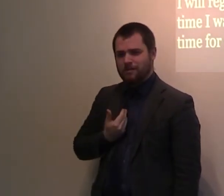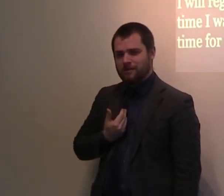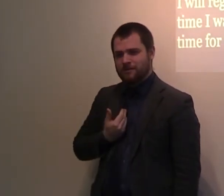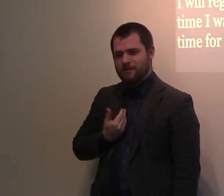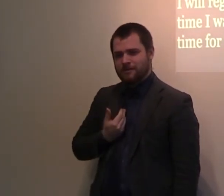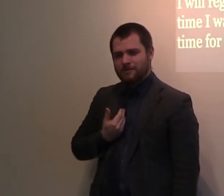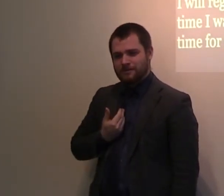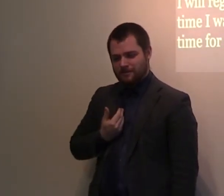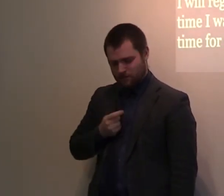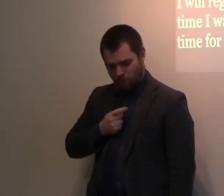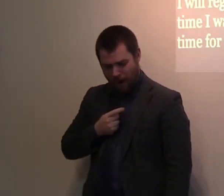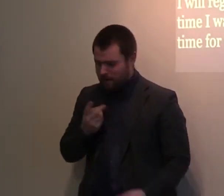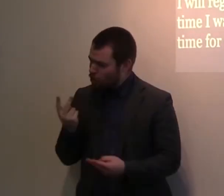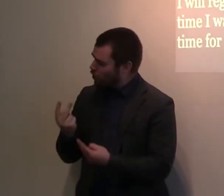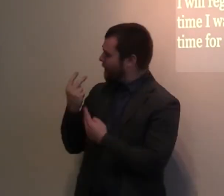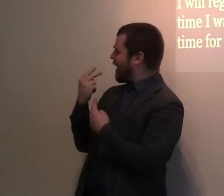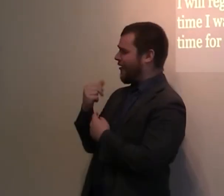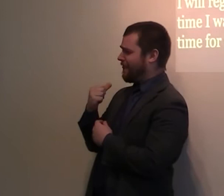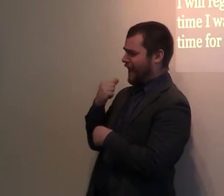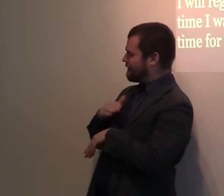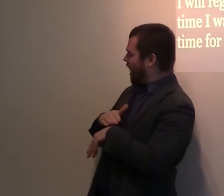I could have used this time for God.